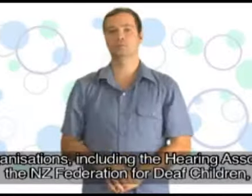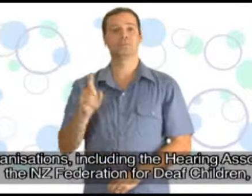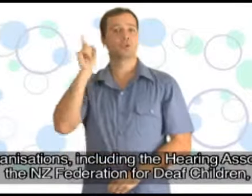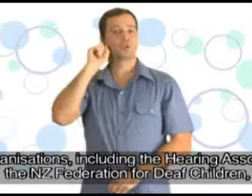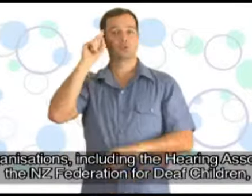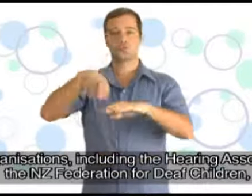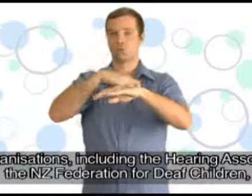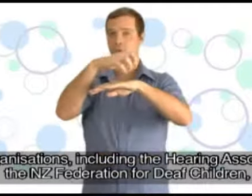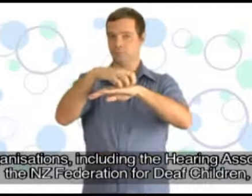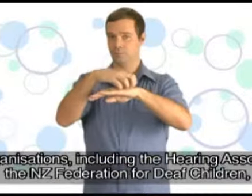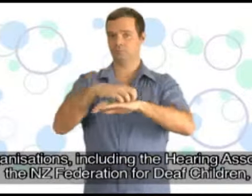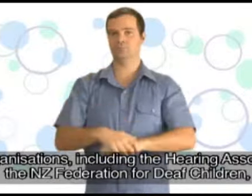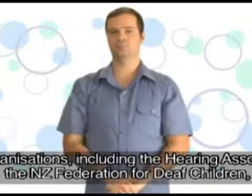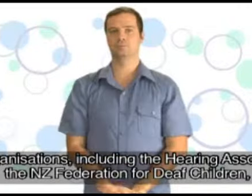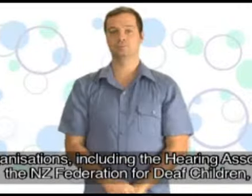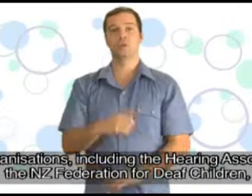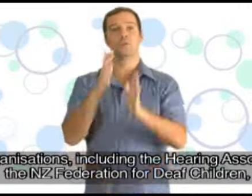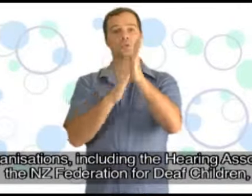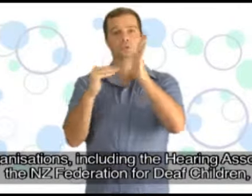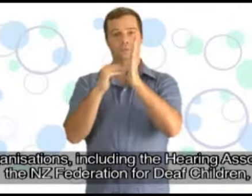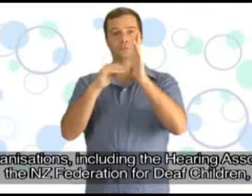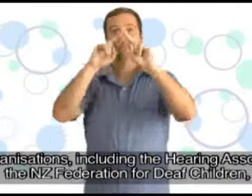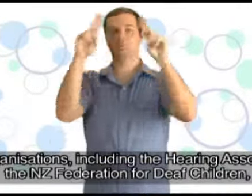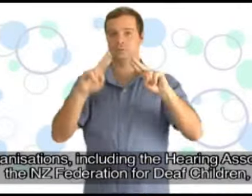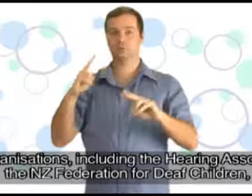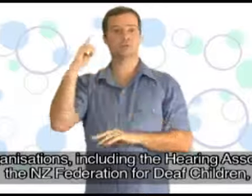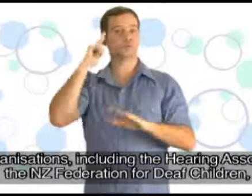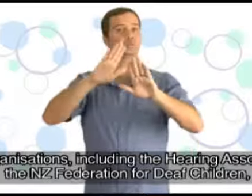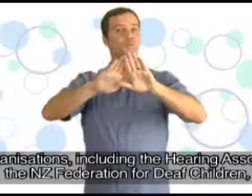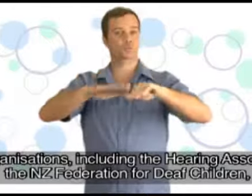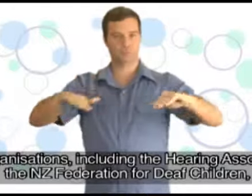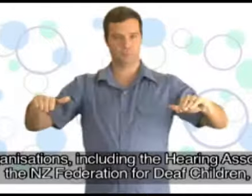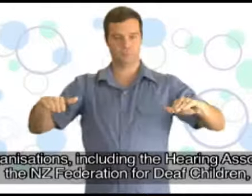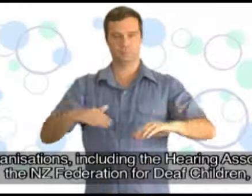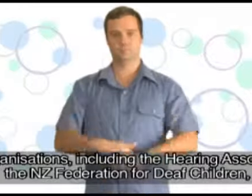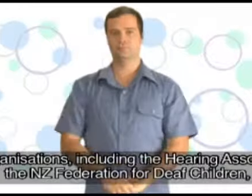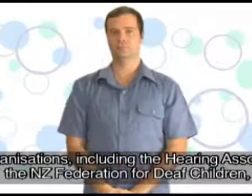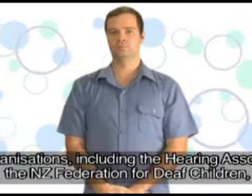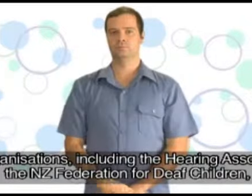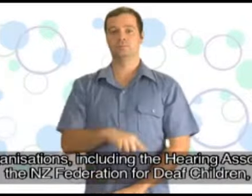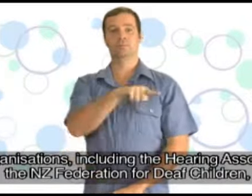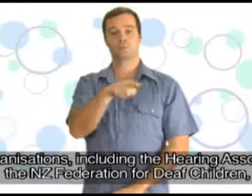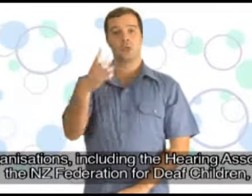organisations, including the Hearing Association, the New Zealand Federation for Deaf Children, and